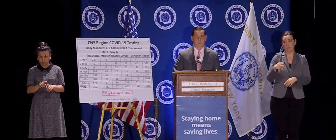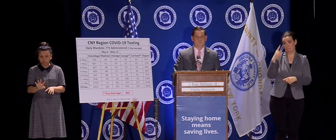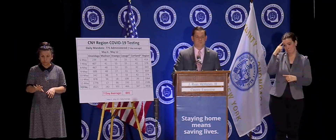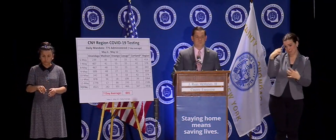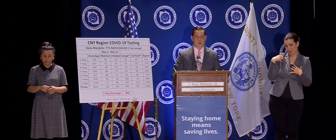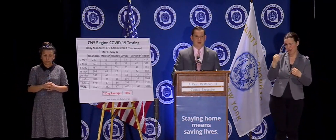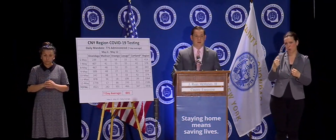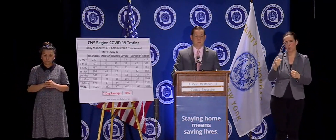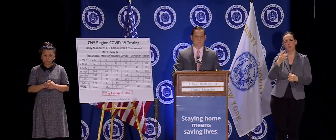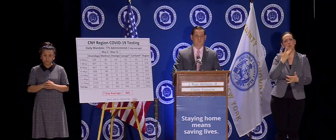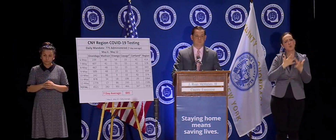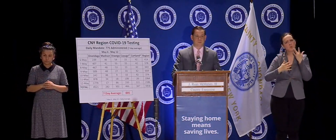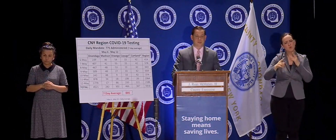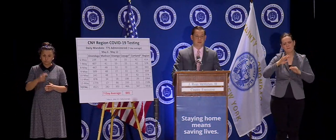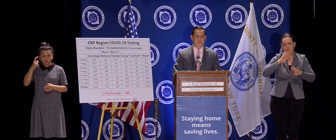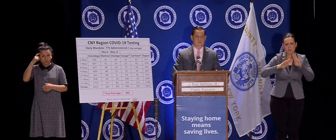support.